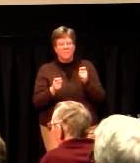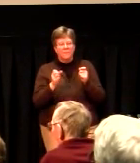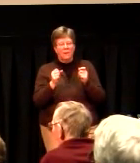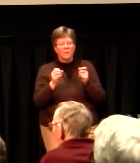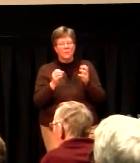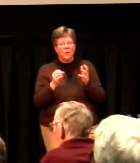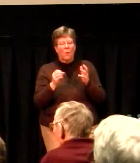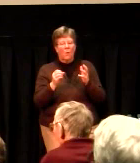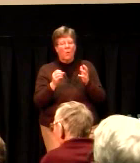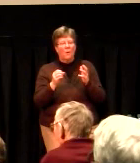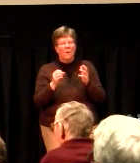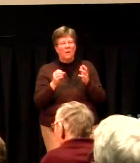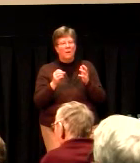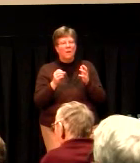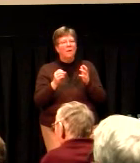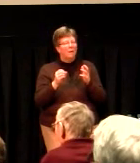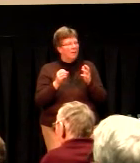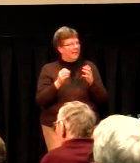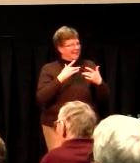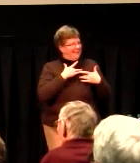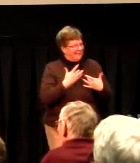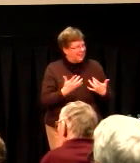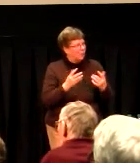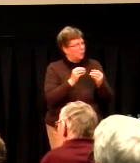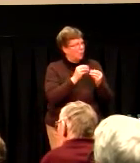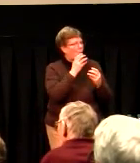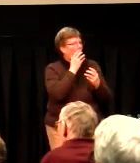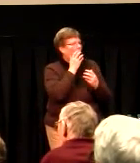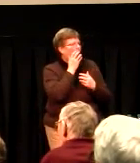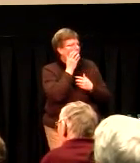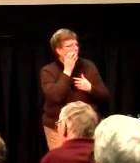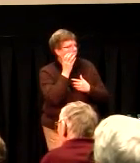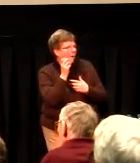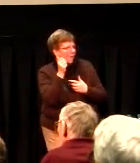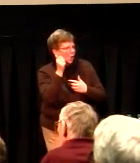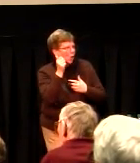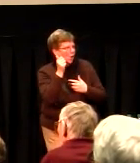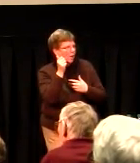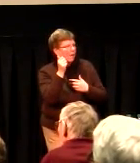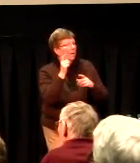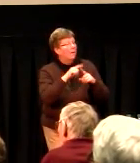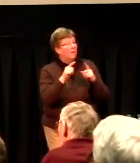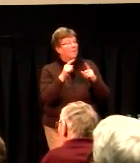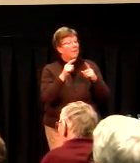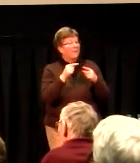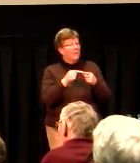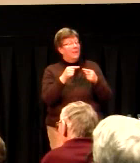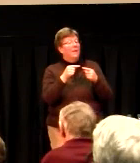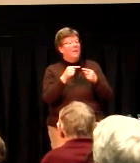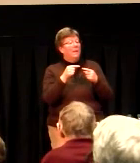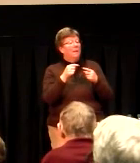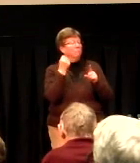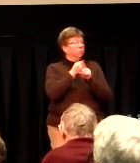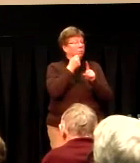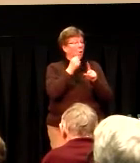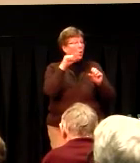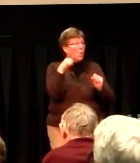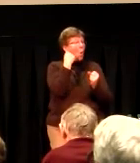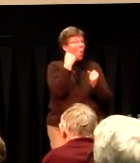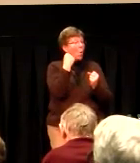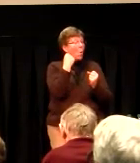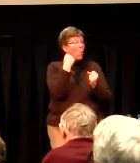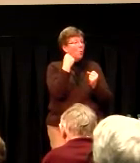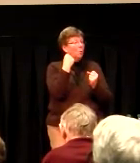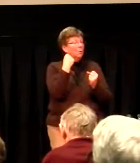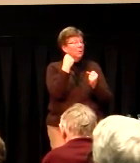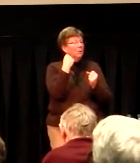so that generally warmer is happening. Mm-hmm. But we also think that the extremes might be happening more. And